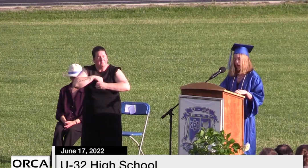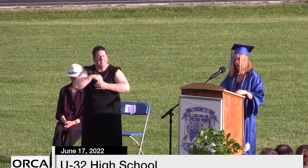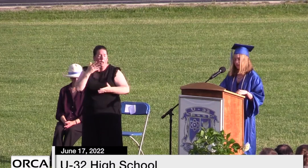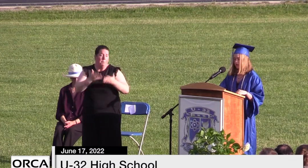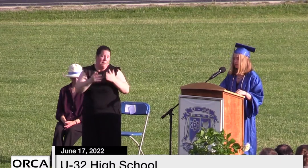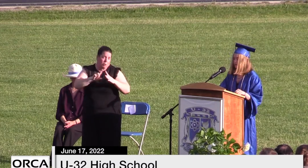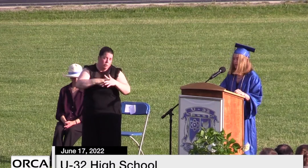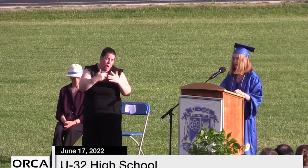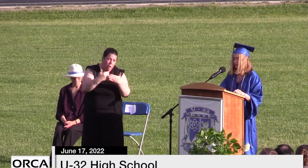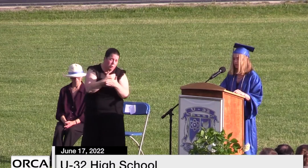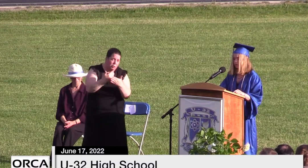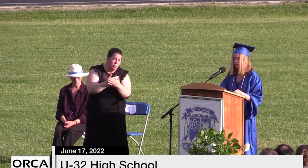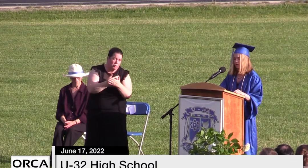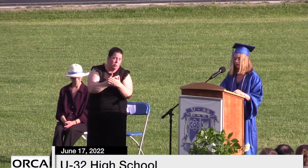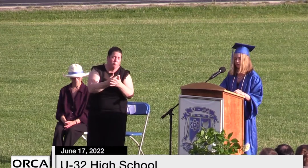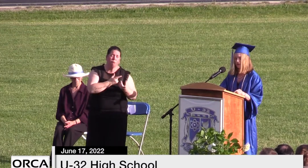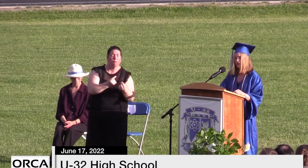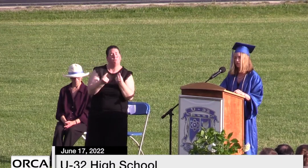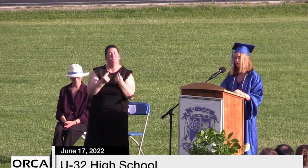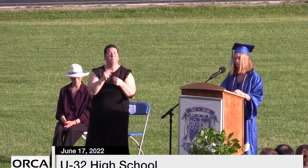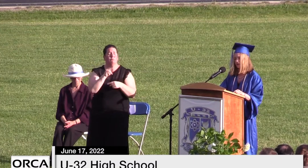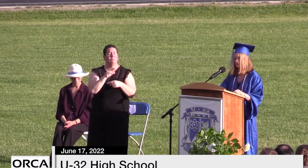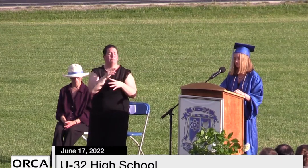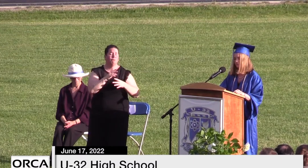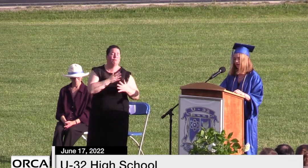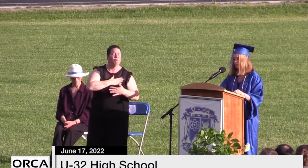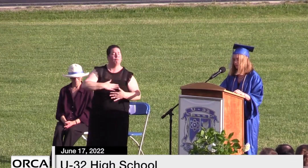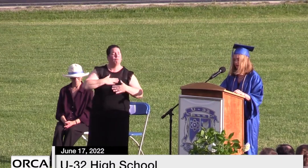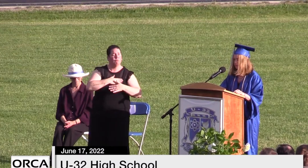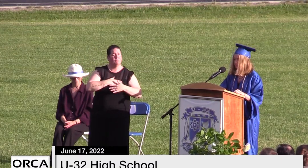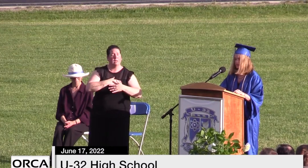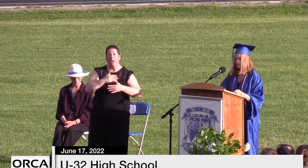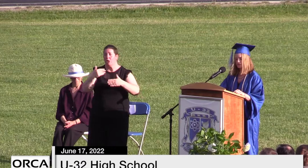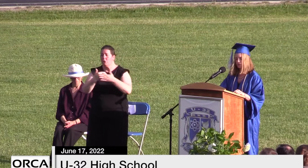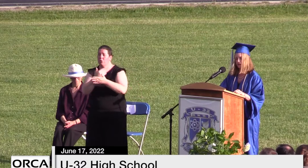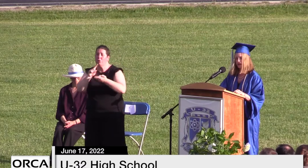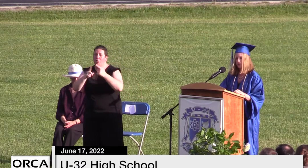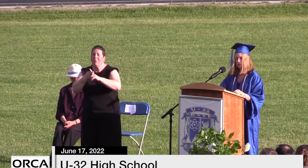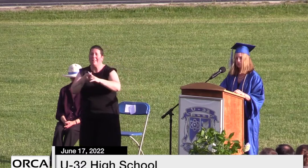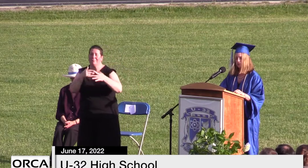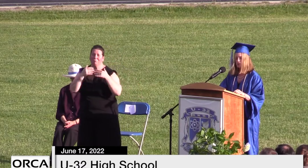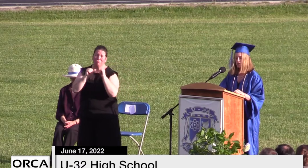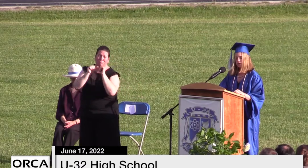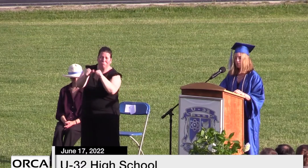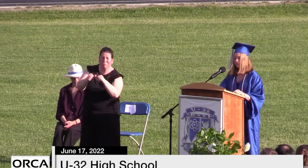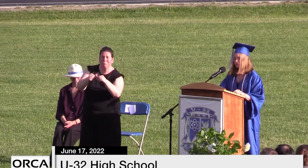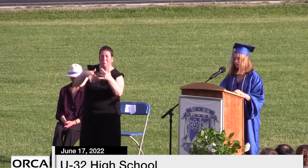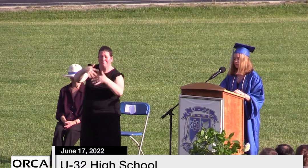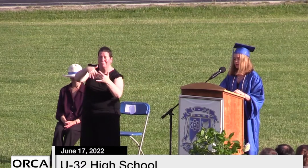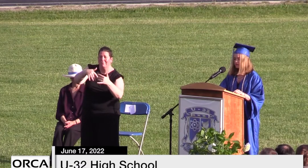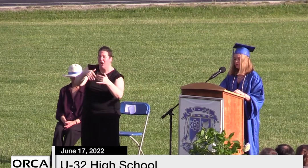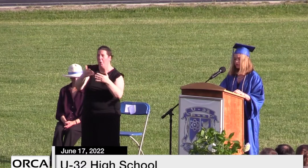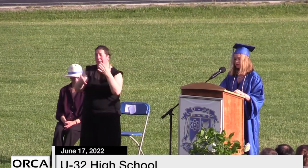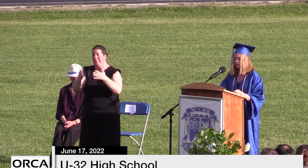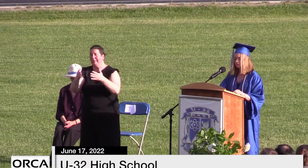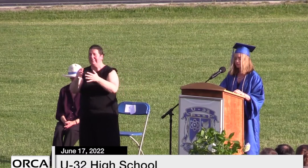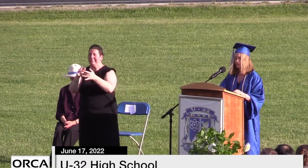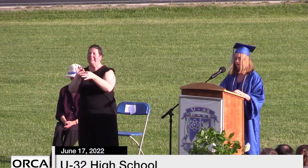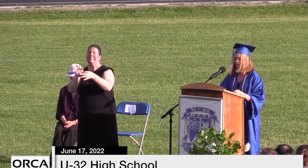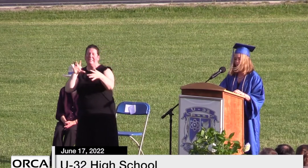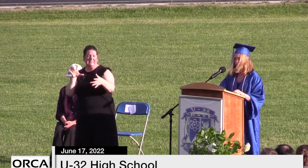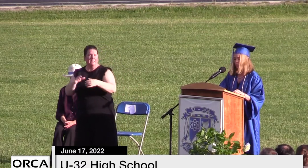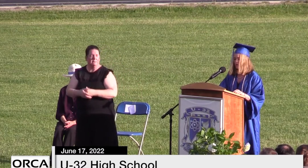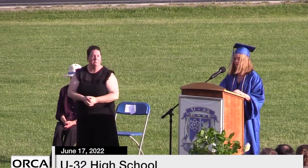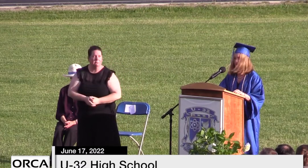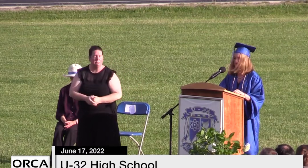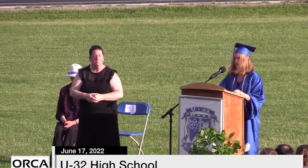started a new hobby or picked back up an old one, reconnected with friends, or finally moved on from those it wasn't working out with. You may have learned new things about yourself or